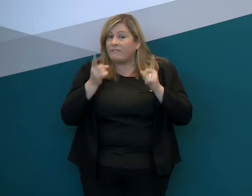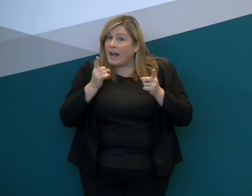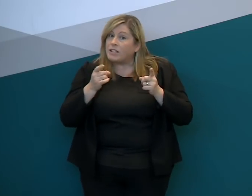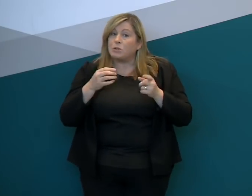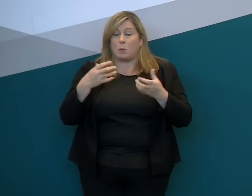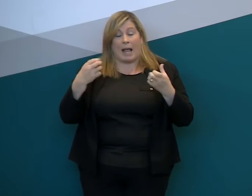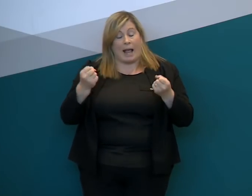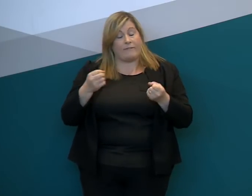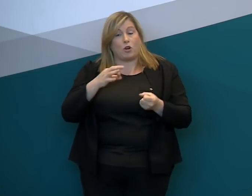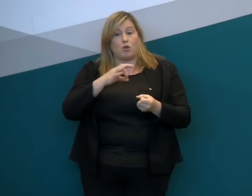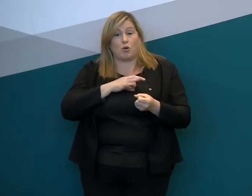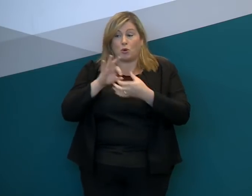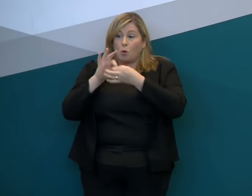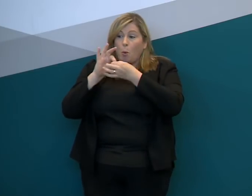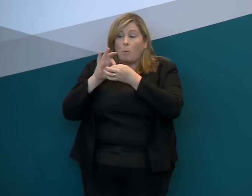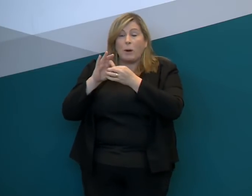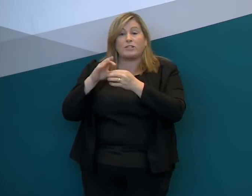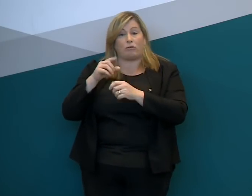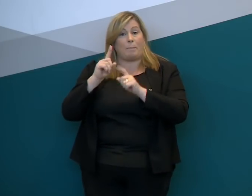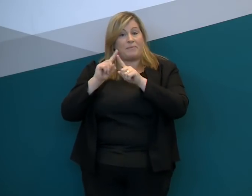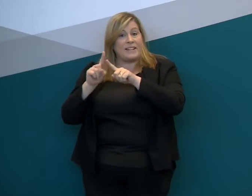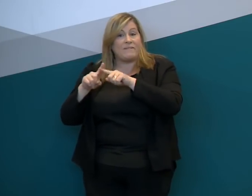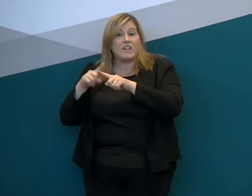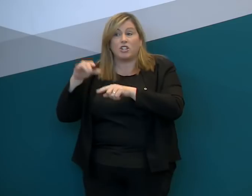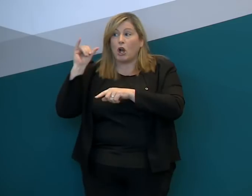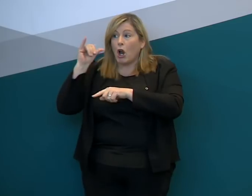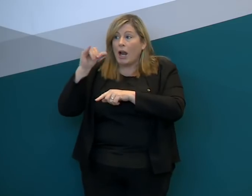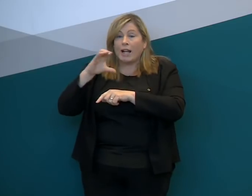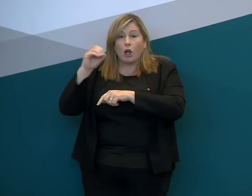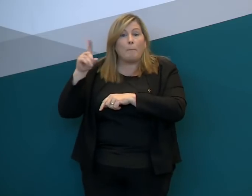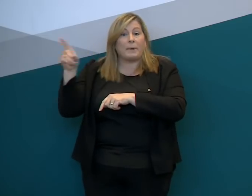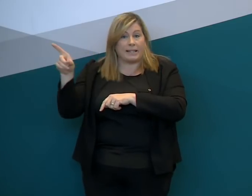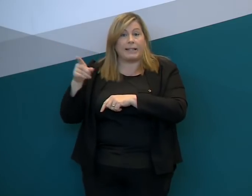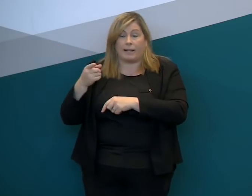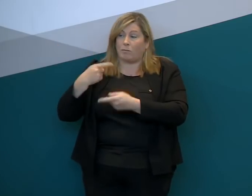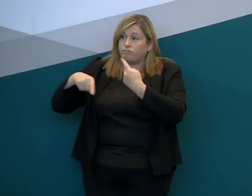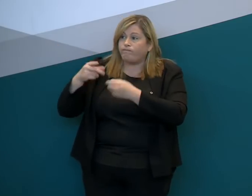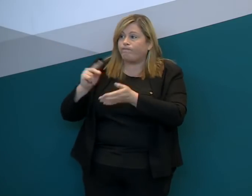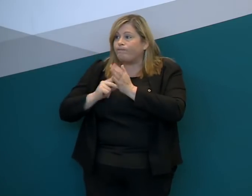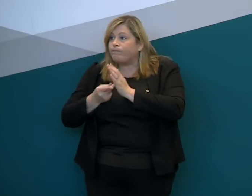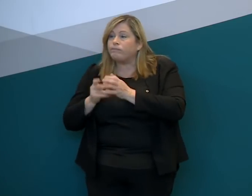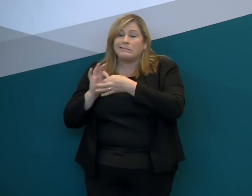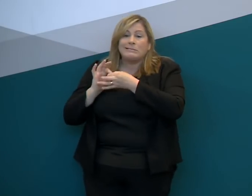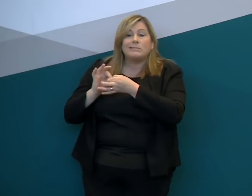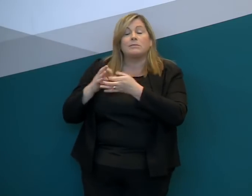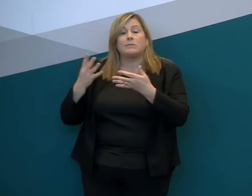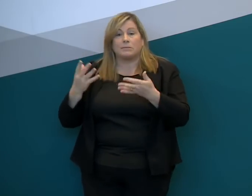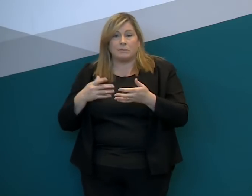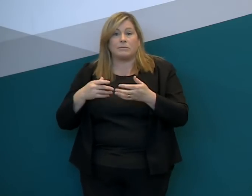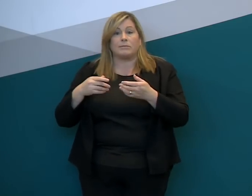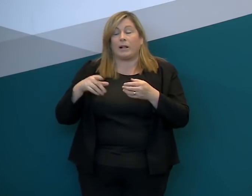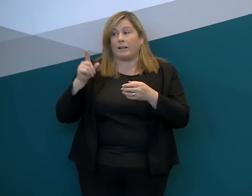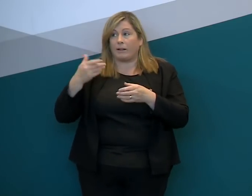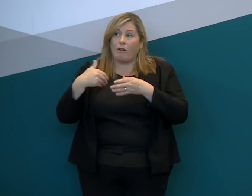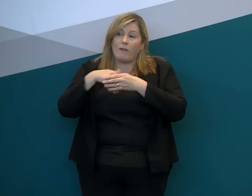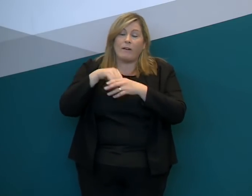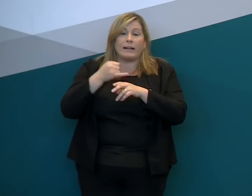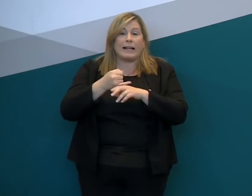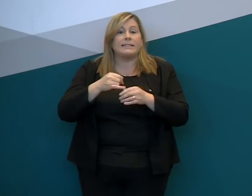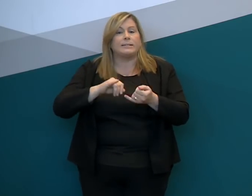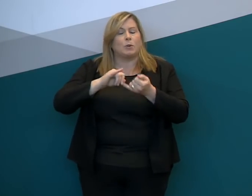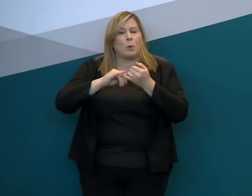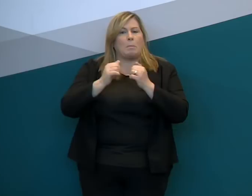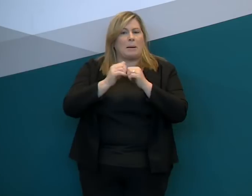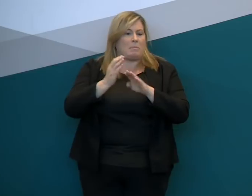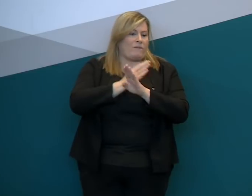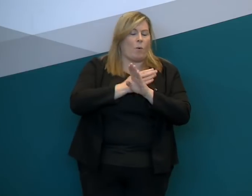from airlines. It includes a range of different things, helping and facilitating the contact tracing processes right at the very beginning of all of